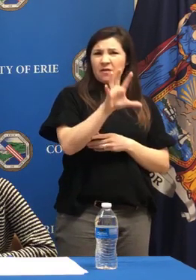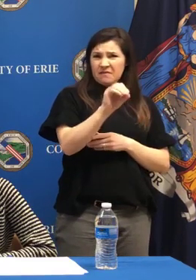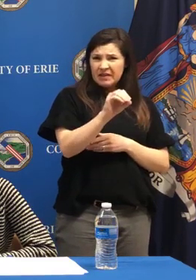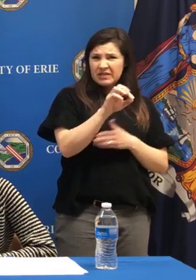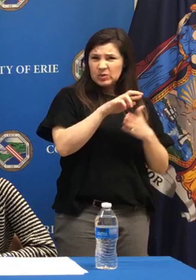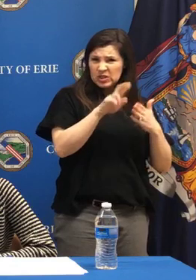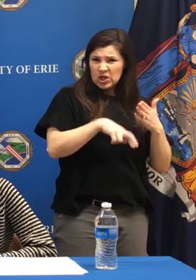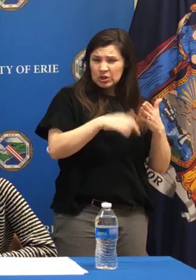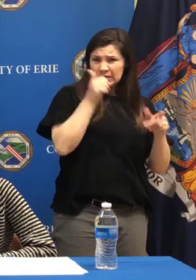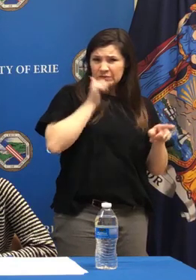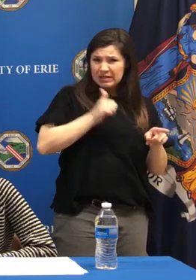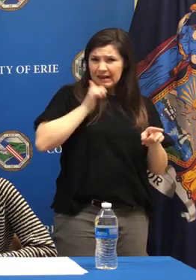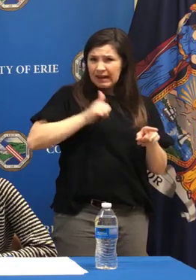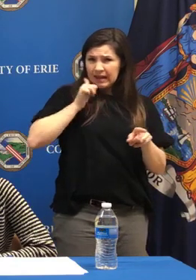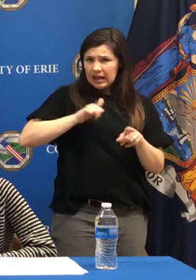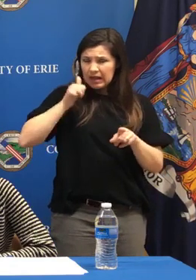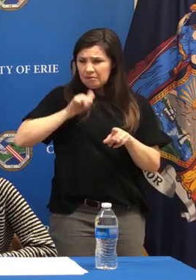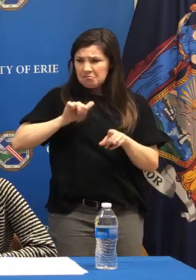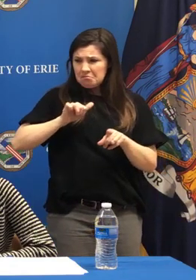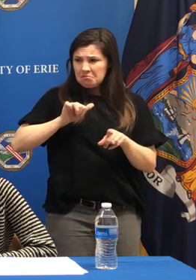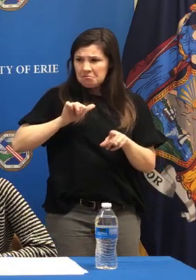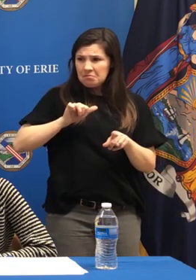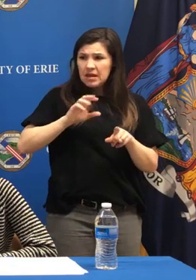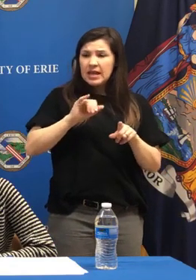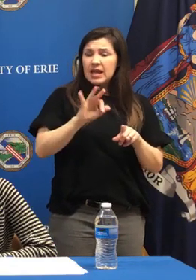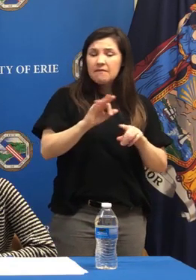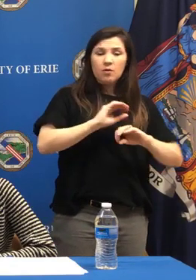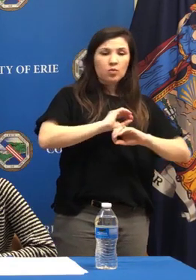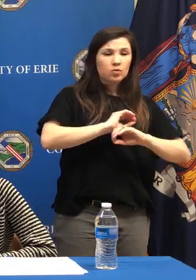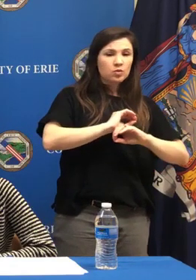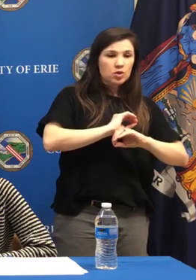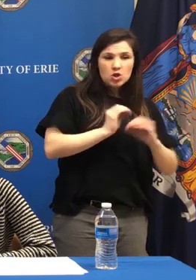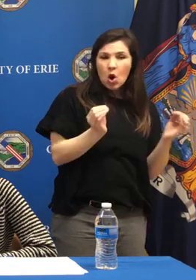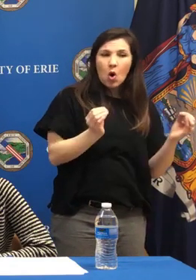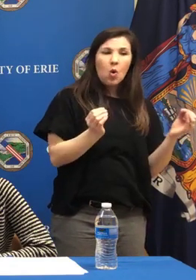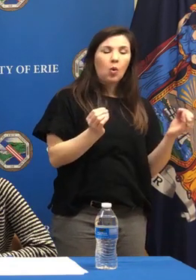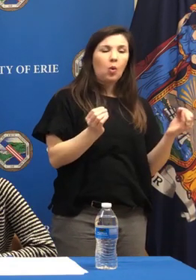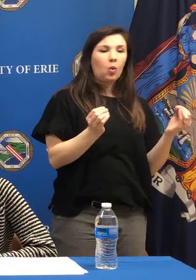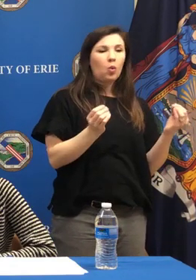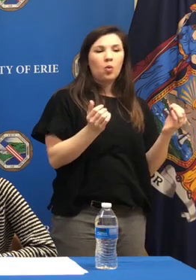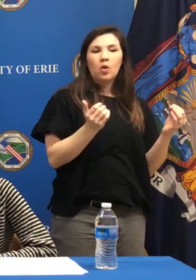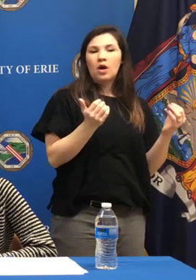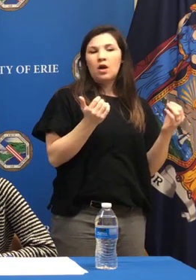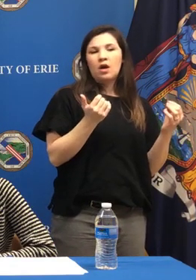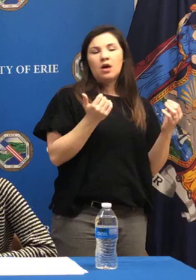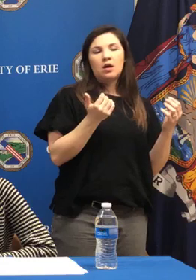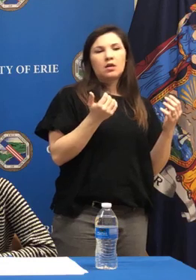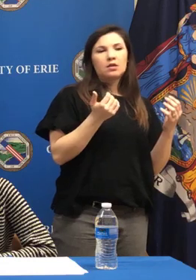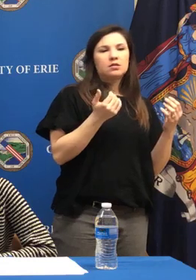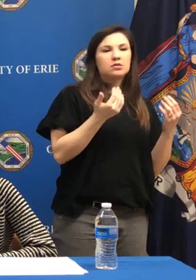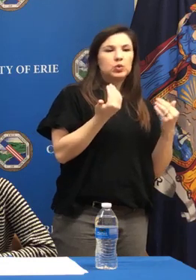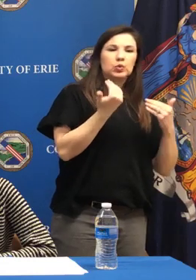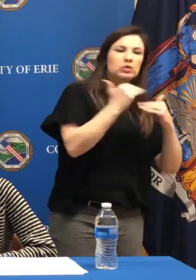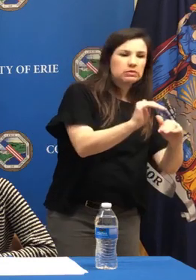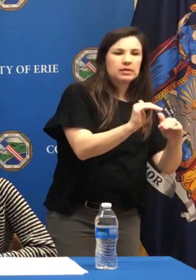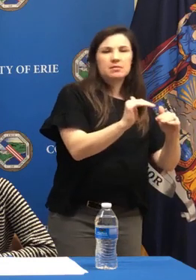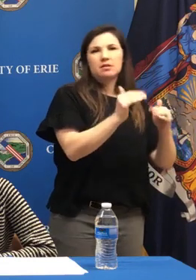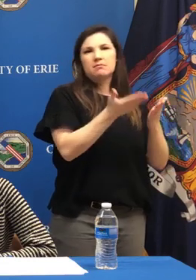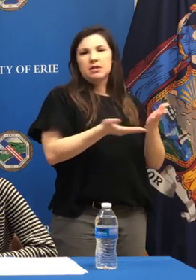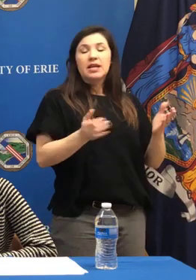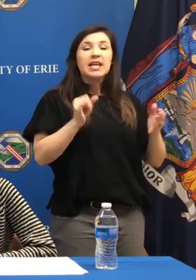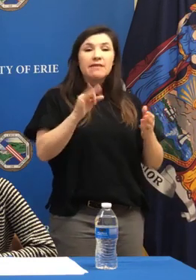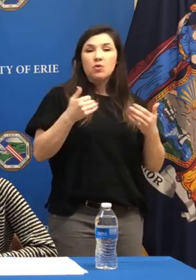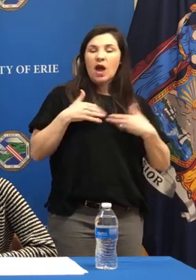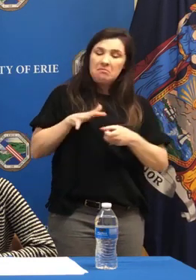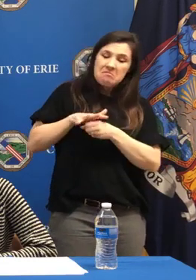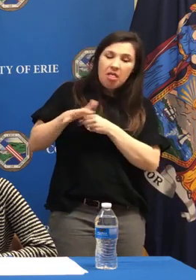day. If there was not a restriction on the material, if you had plenty of reagents, plenty of